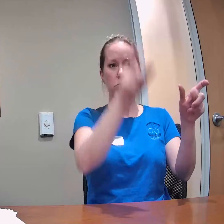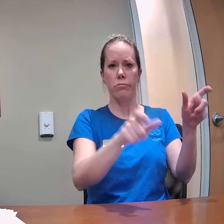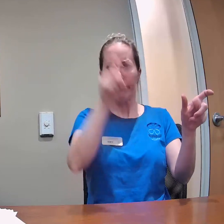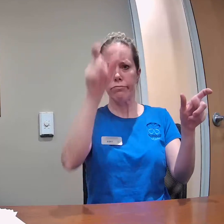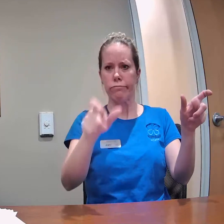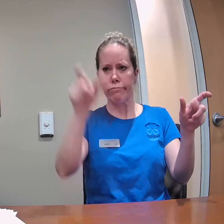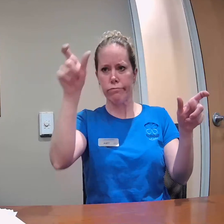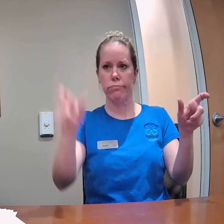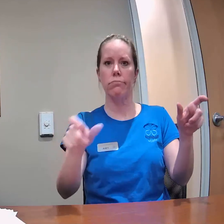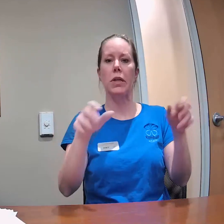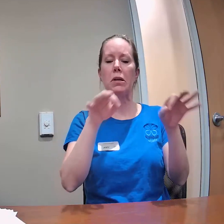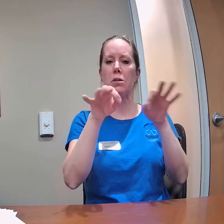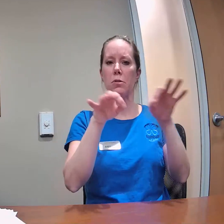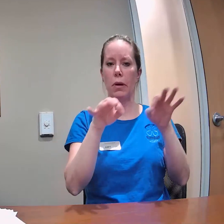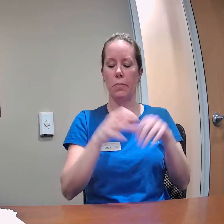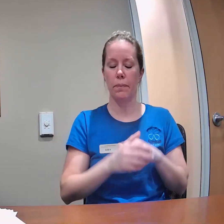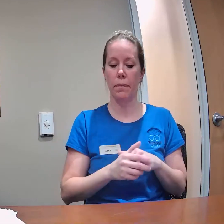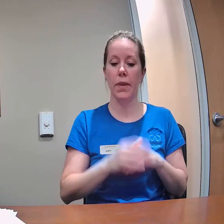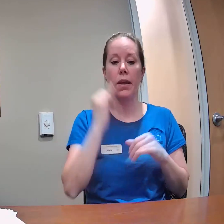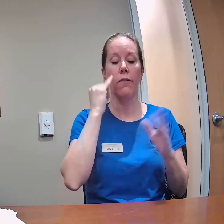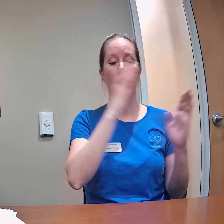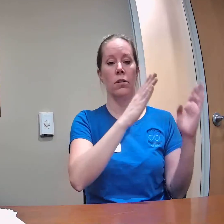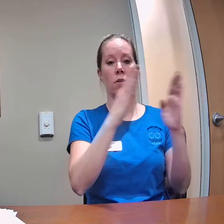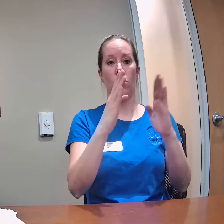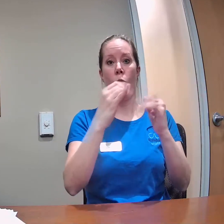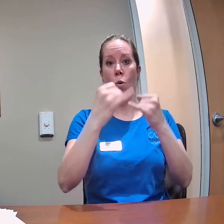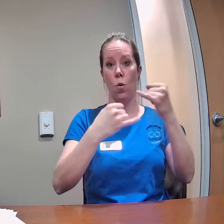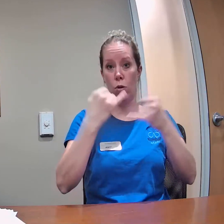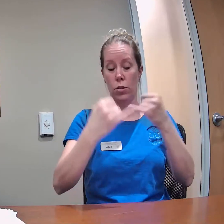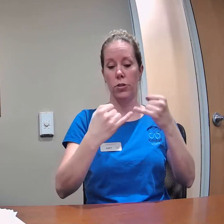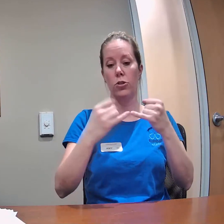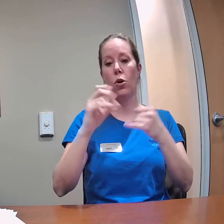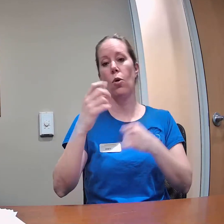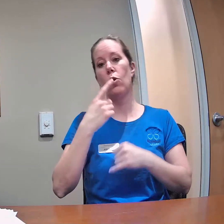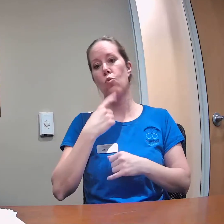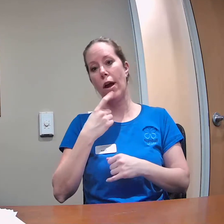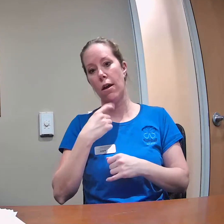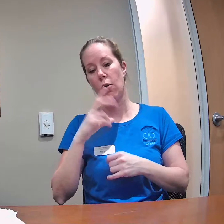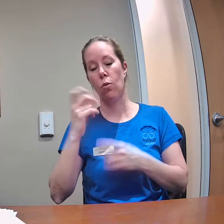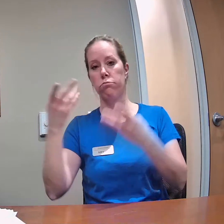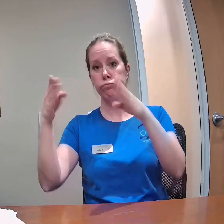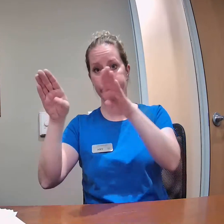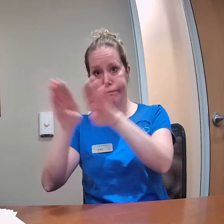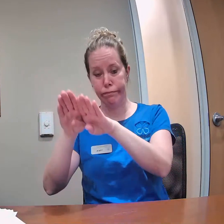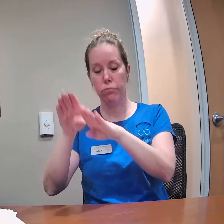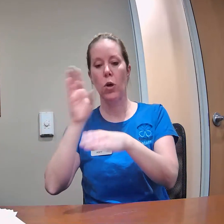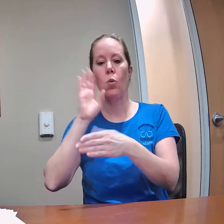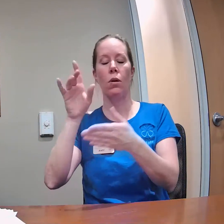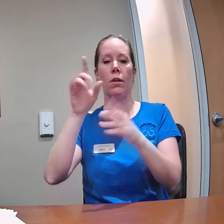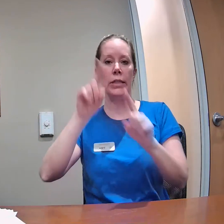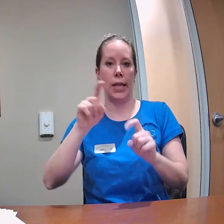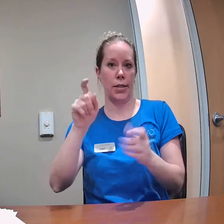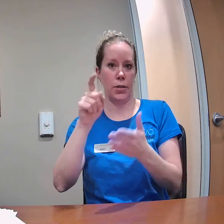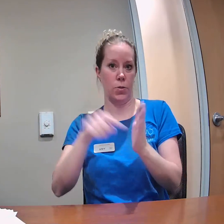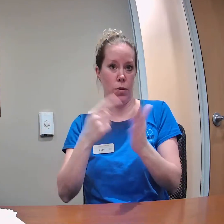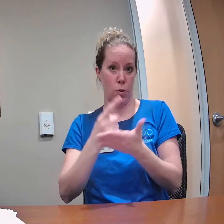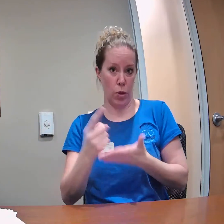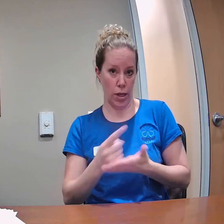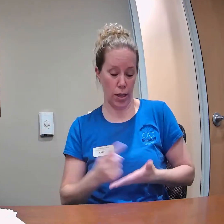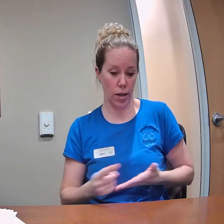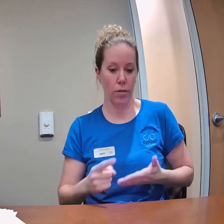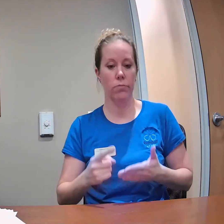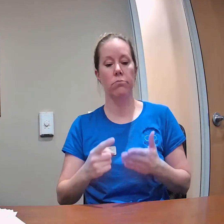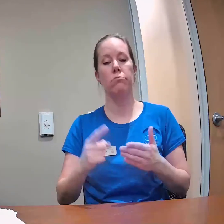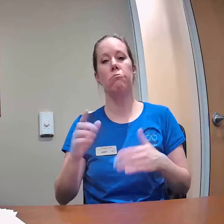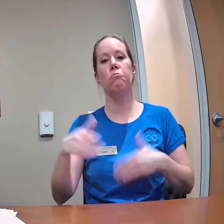doing before. When we move to orange, restrict, red, control, or lockdown, it would be tested weekly, provide proof